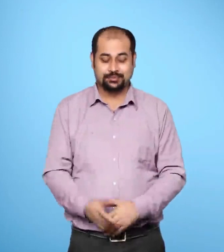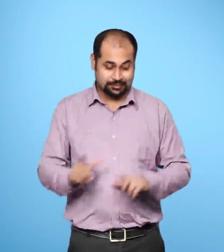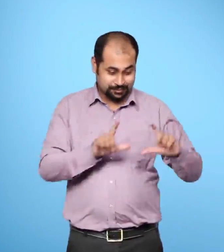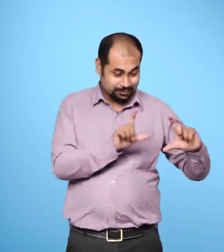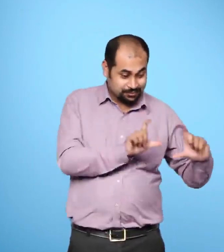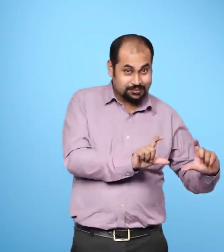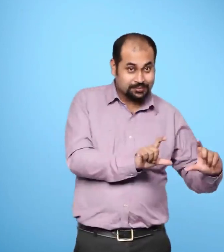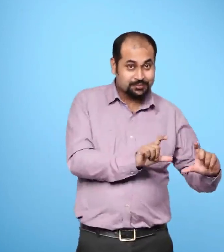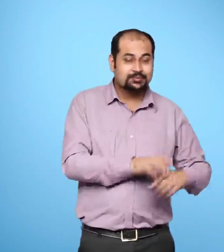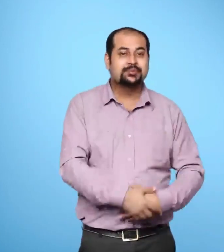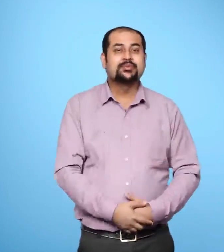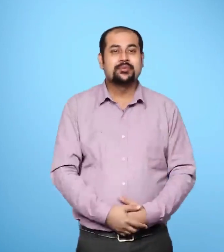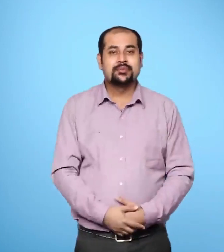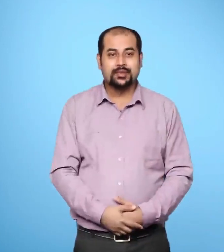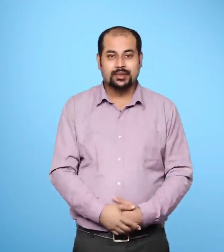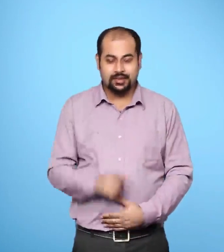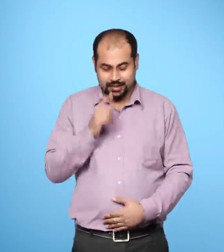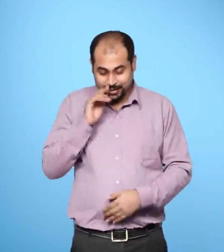Picture 6 shows girl running away.